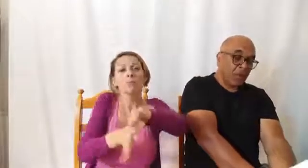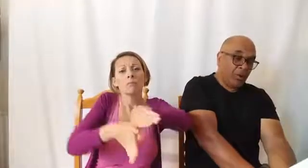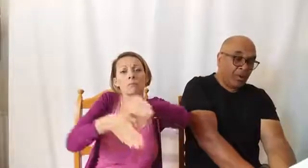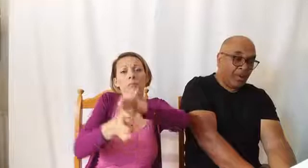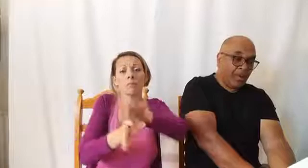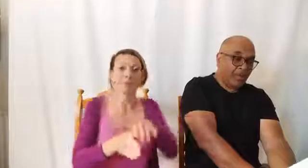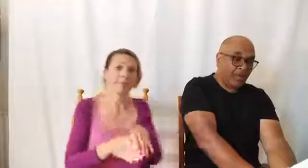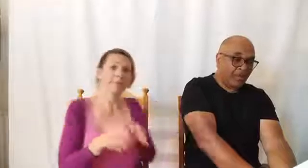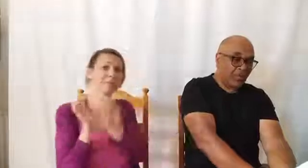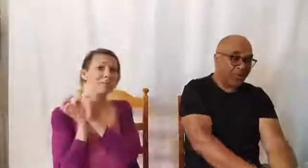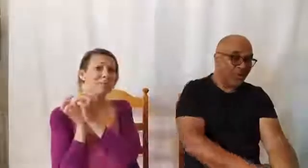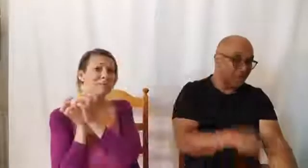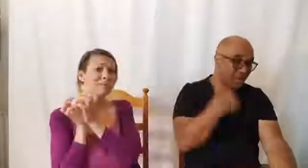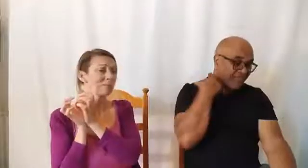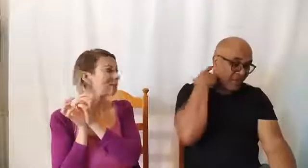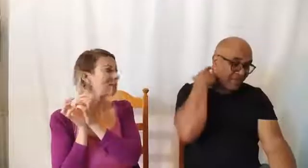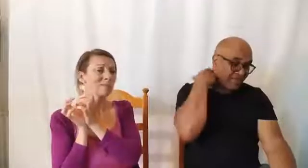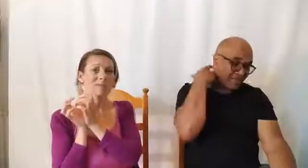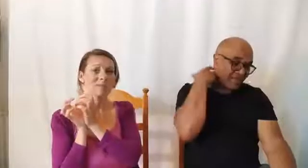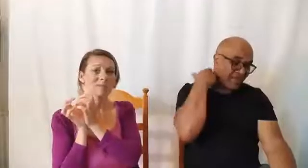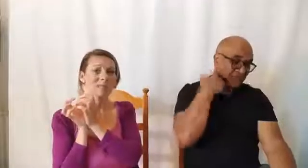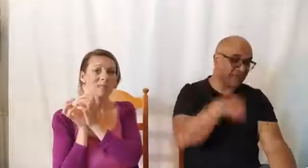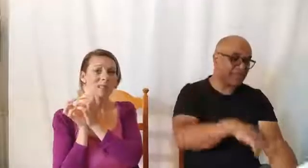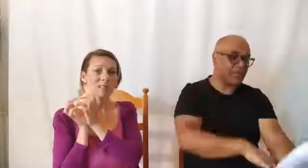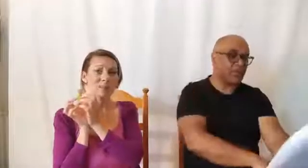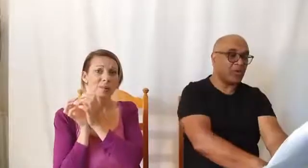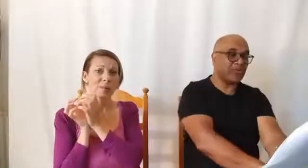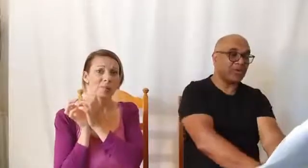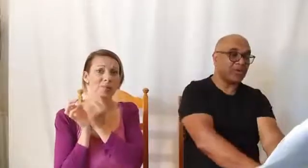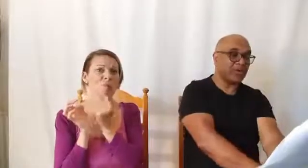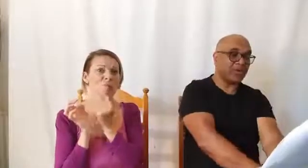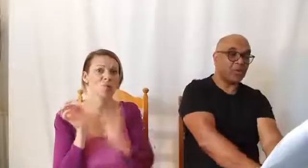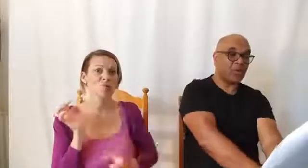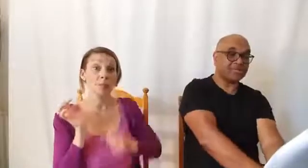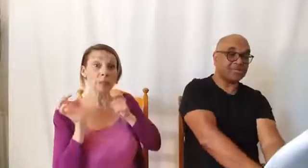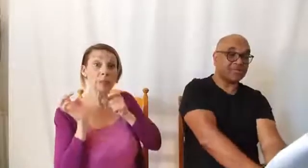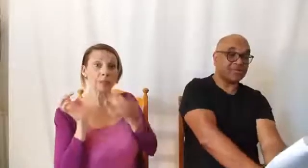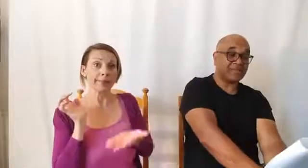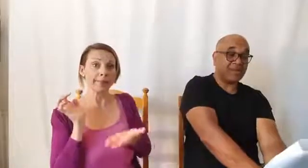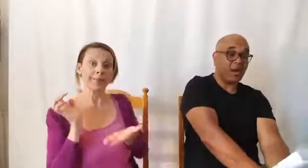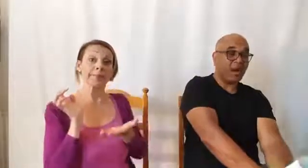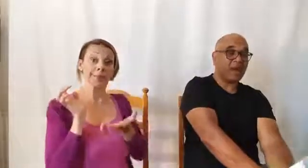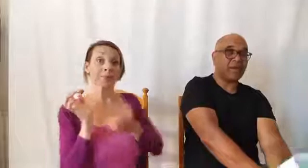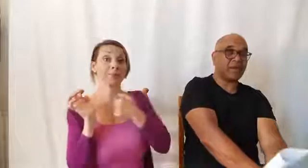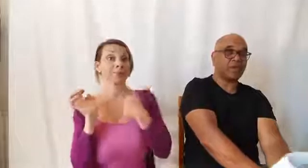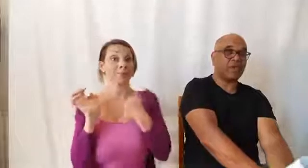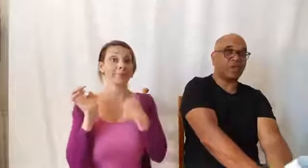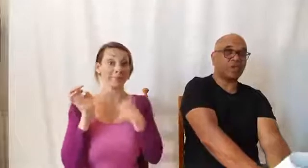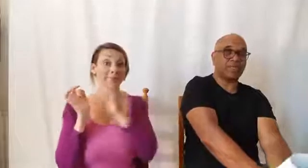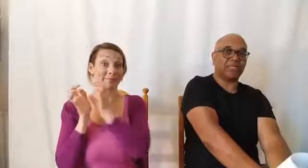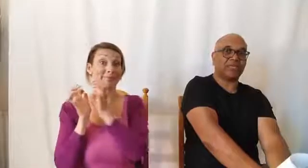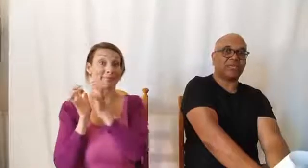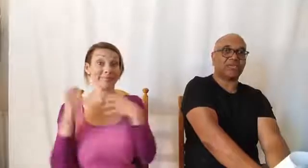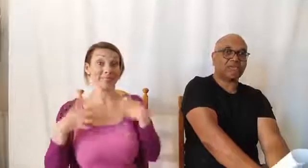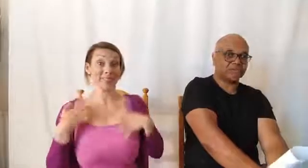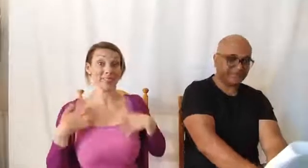Well, Ben replied, feeling much more confident and twice his eyes, "I am on an adventure."